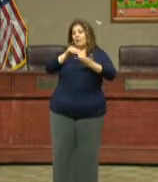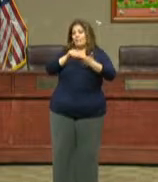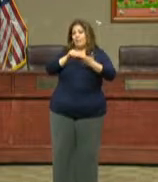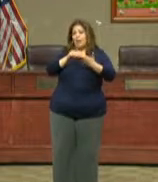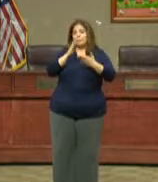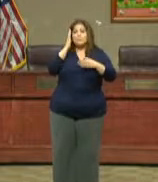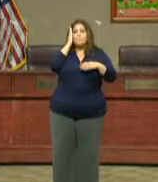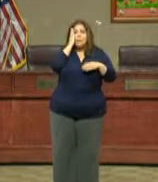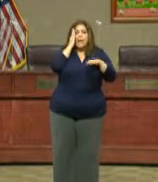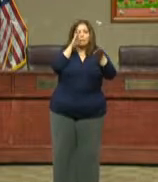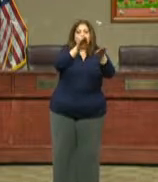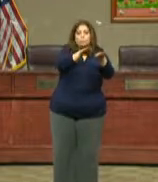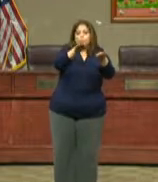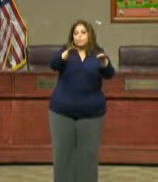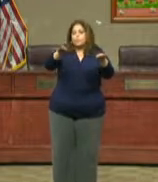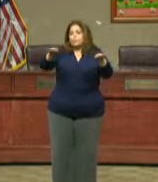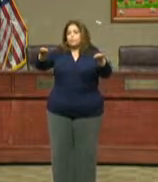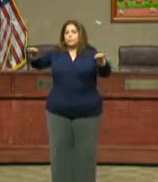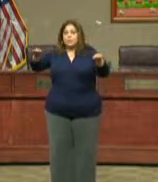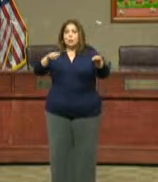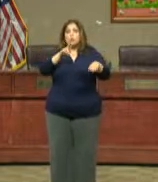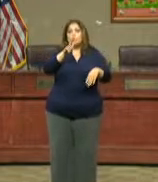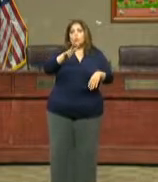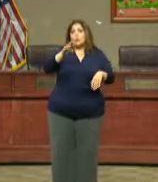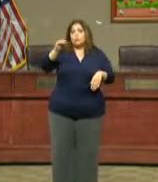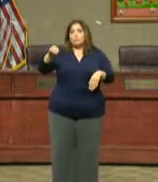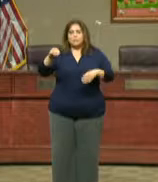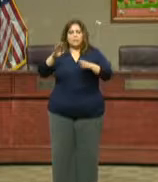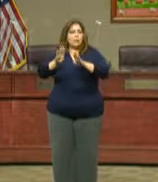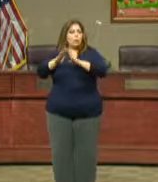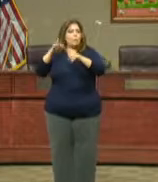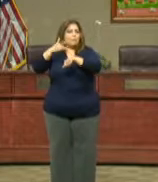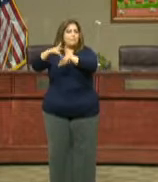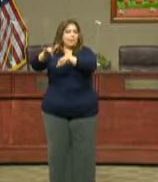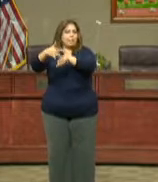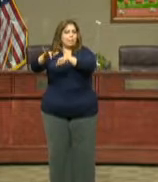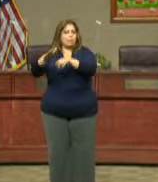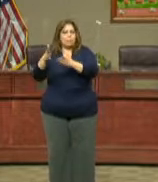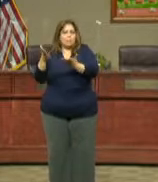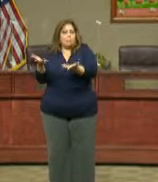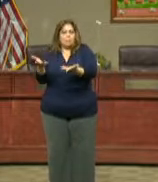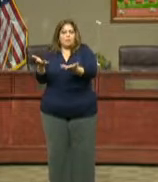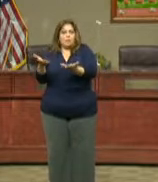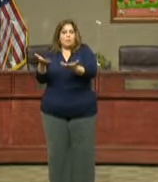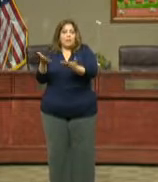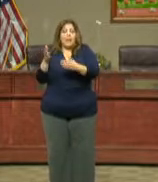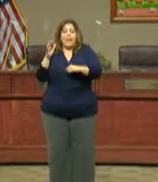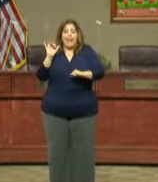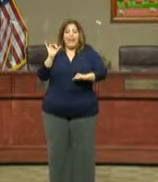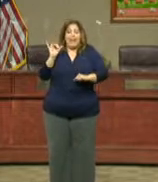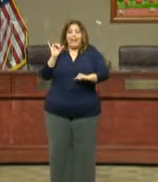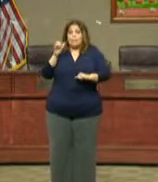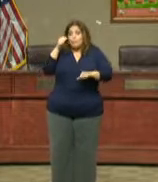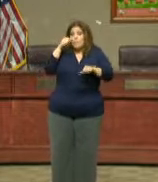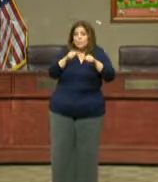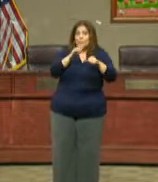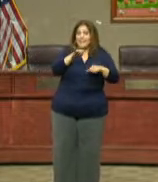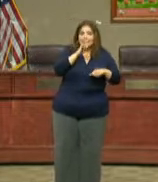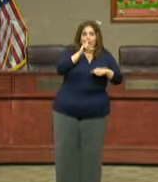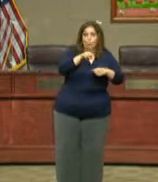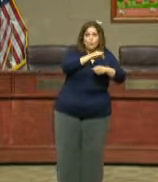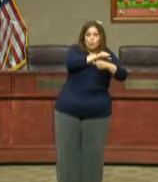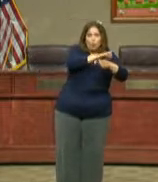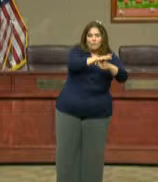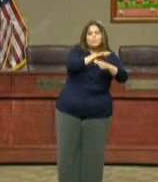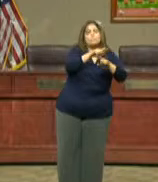county. 22% of those beds are available, even with elective procedures,